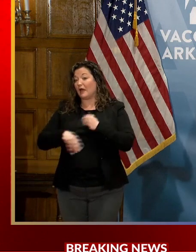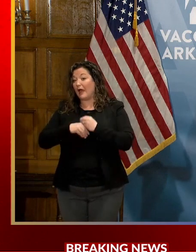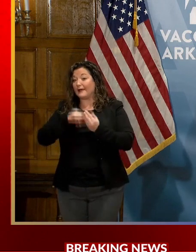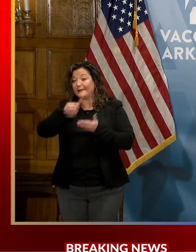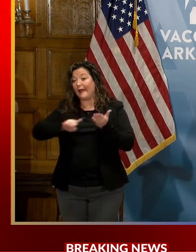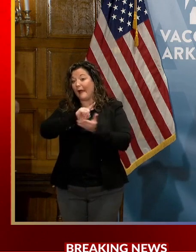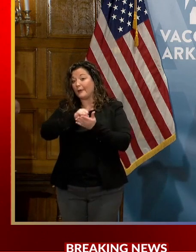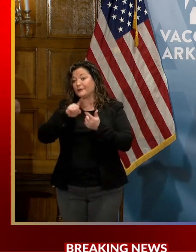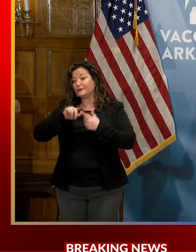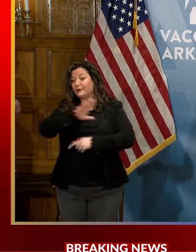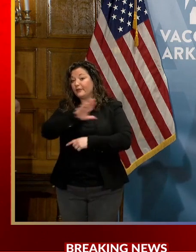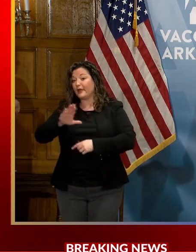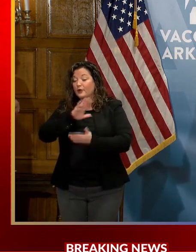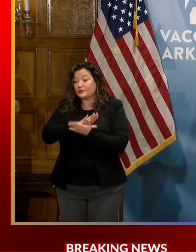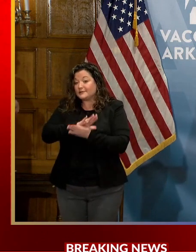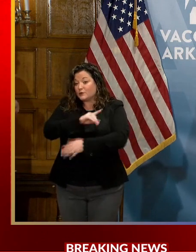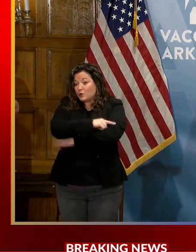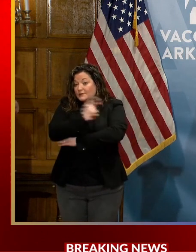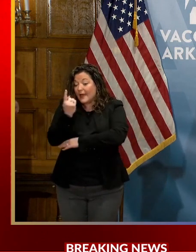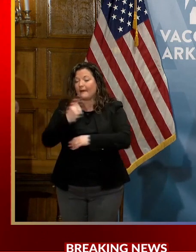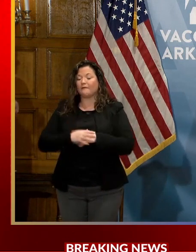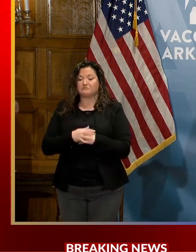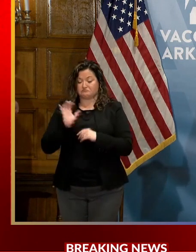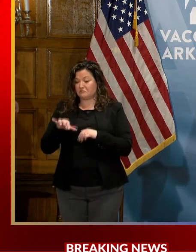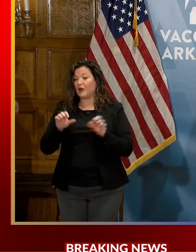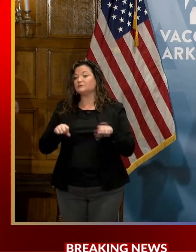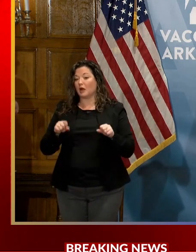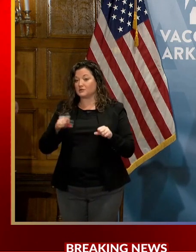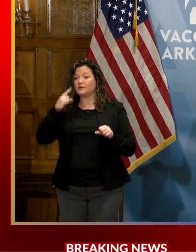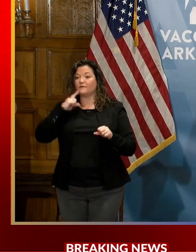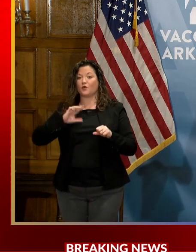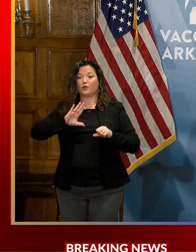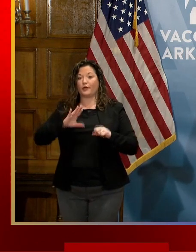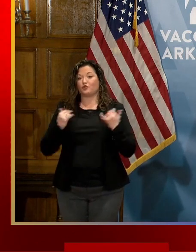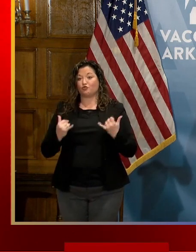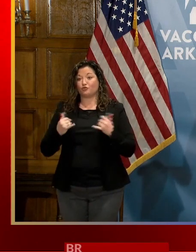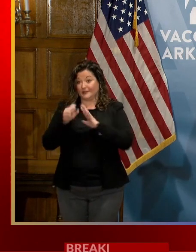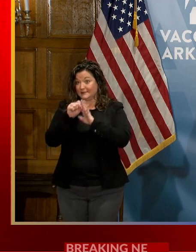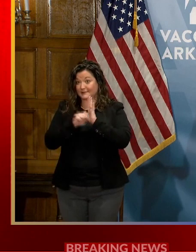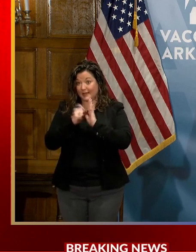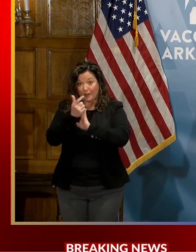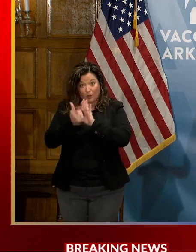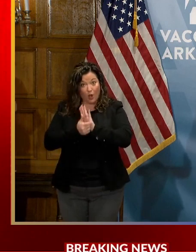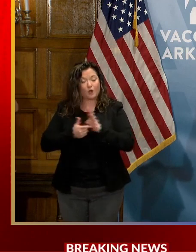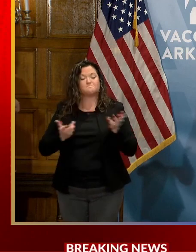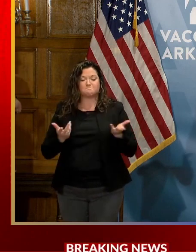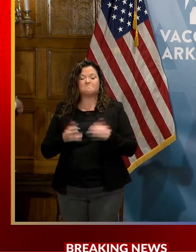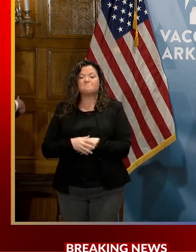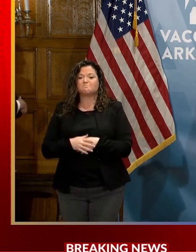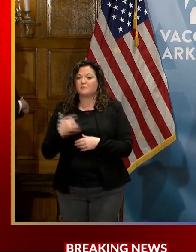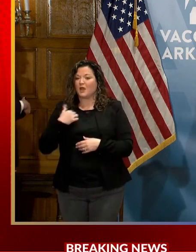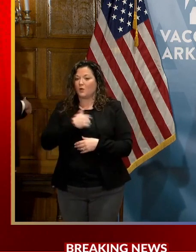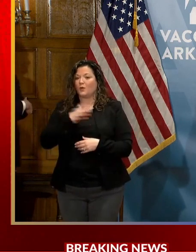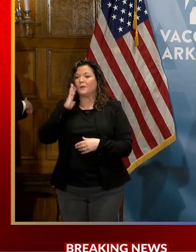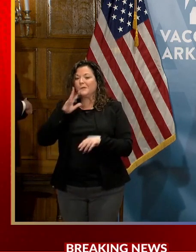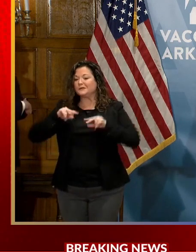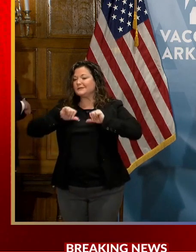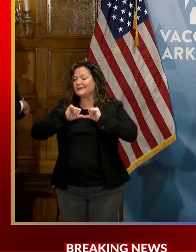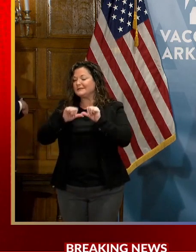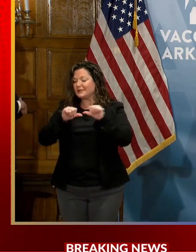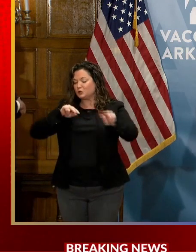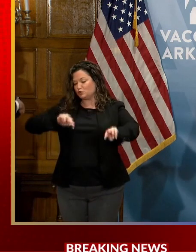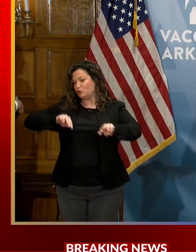That is also an avenue that is available to them under current state law. So we will continue to monitor the